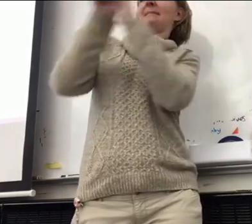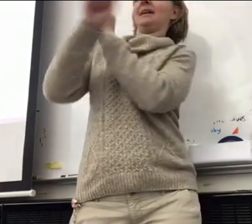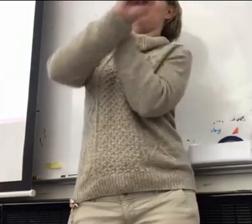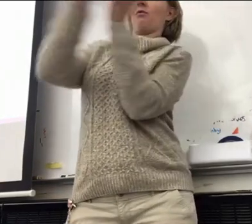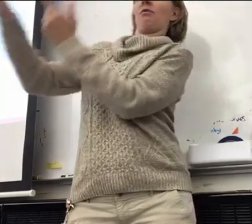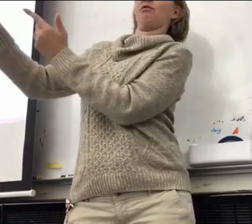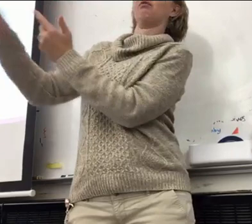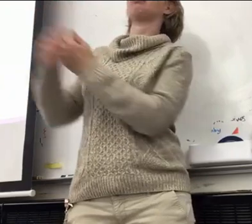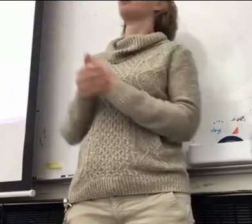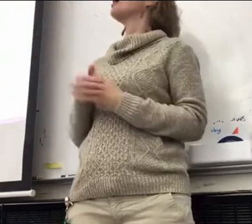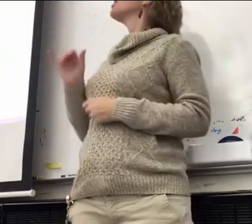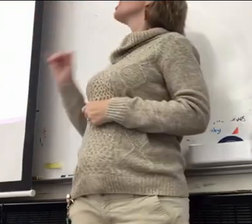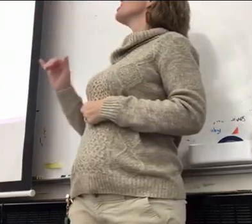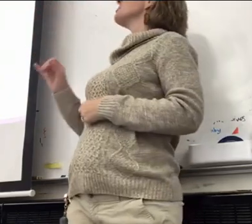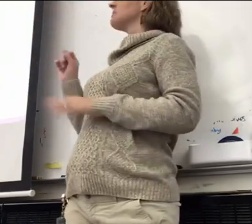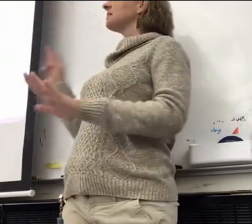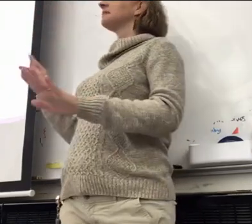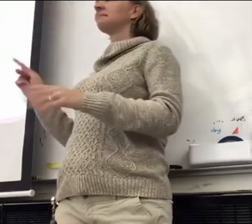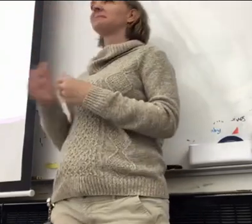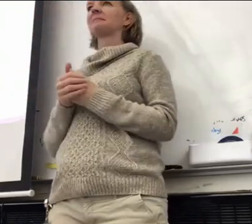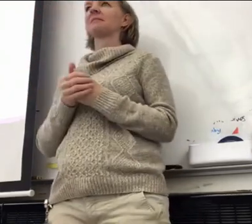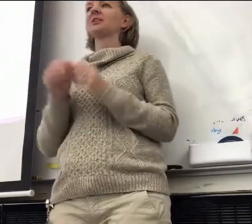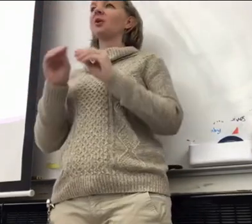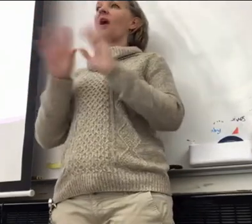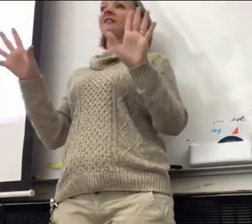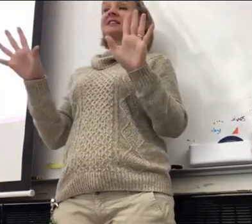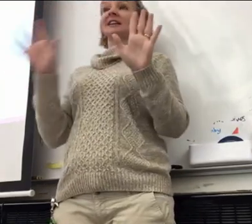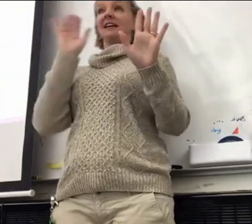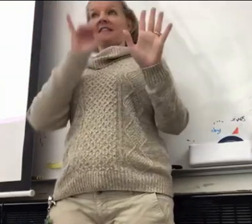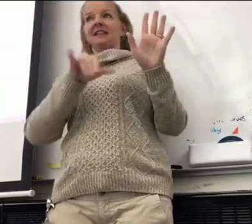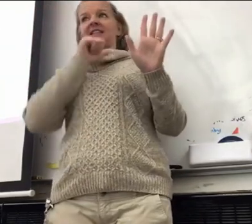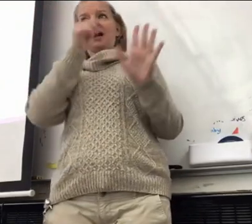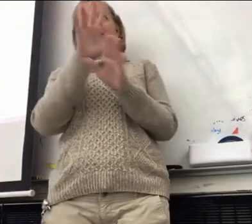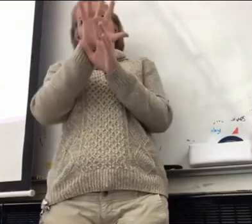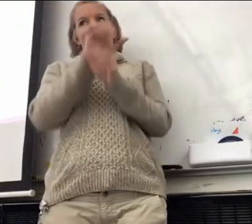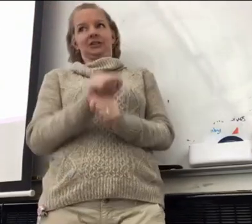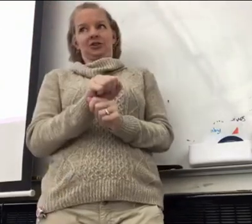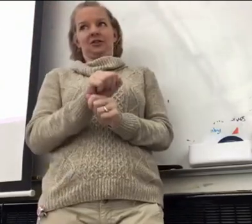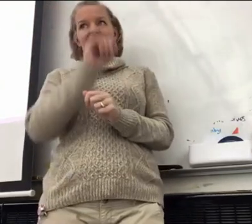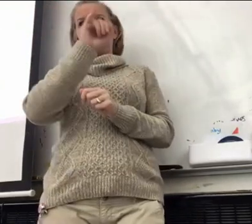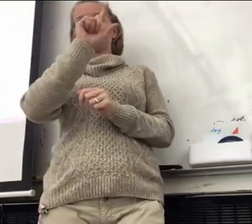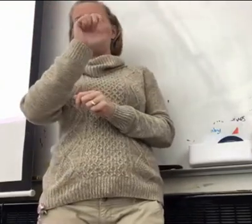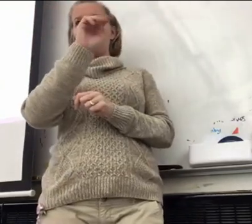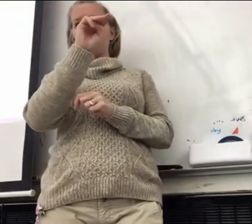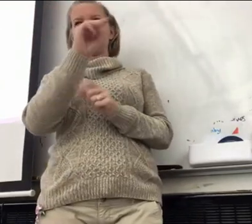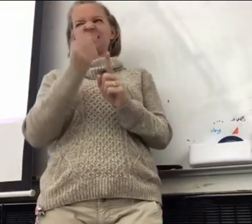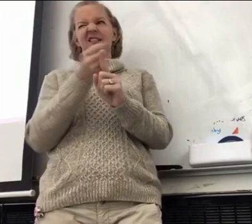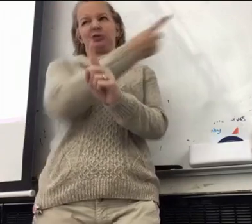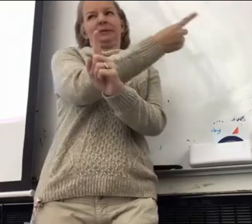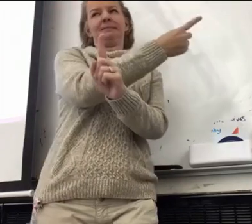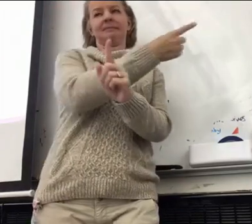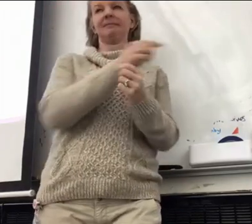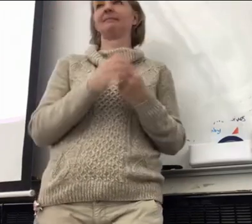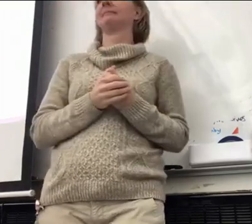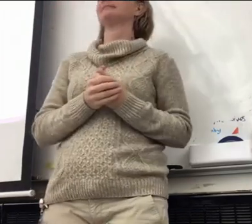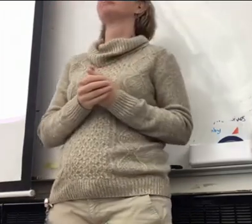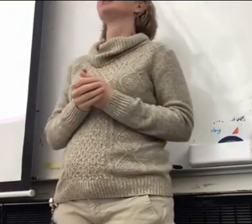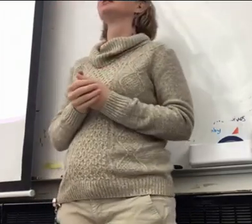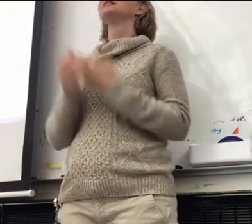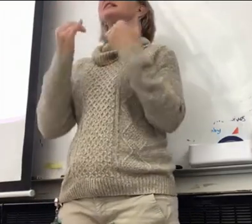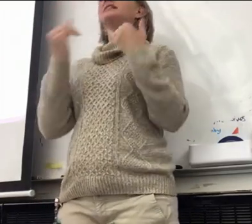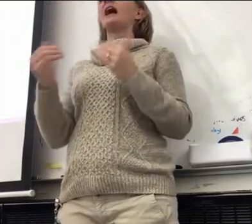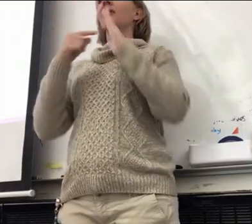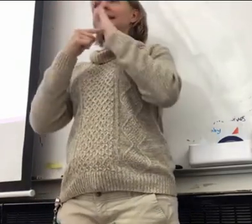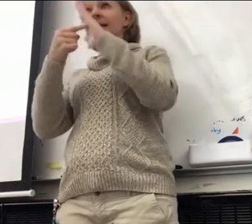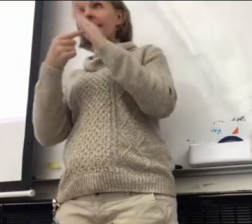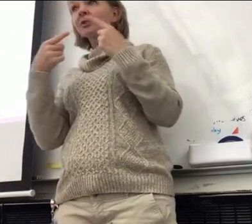Yeah. And obviously that is like not traditional Islam as well. That's an extremist group. Okay. Now, in terms of